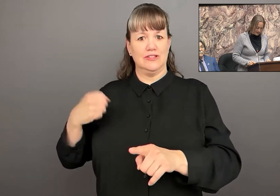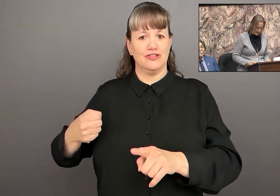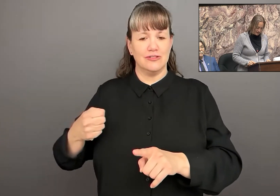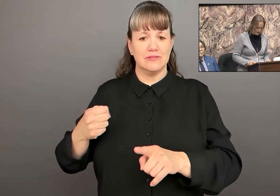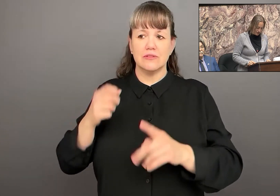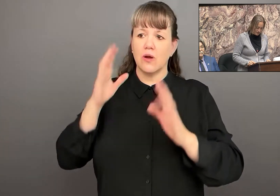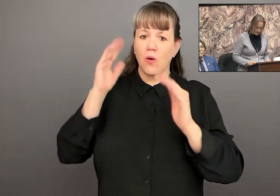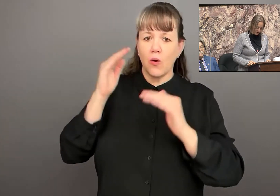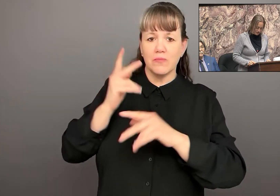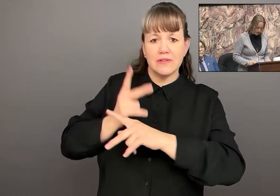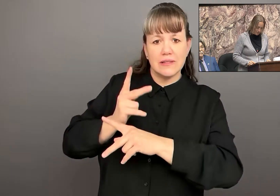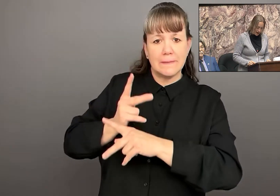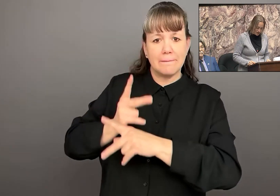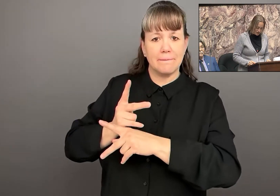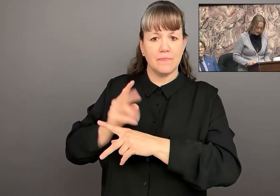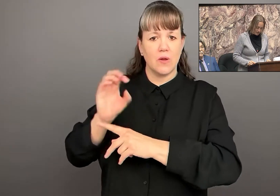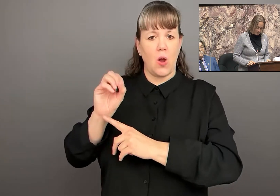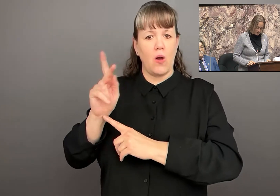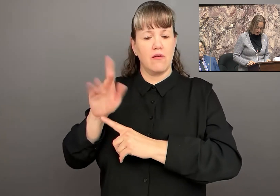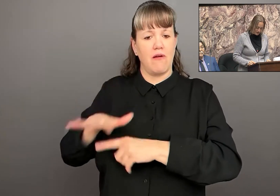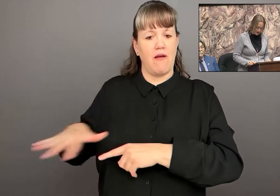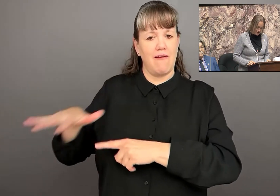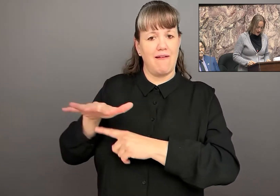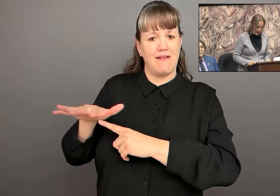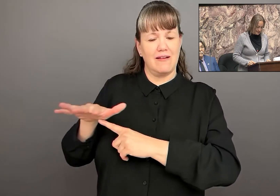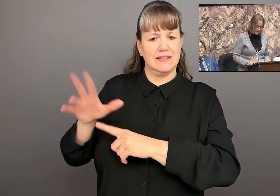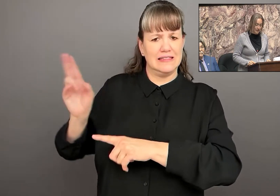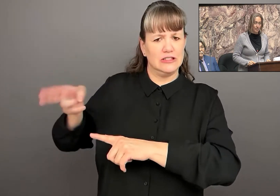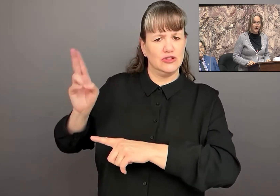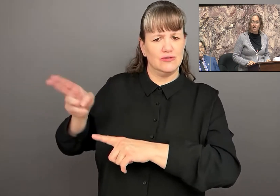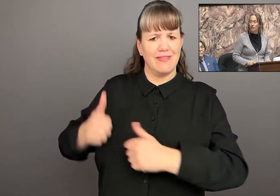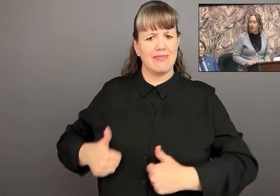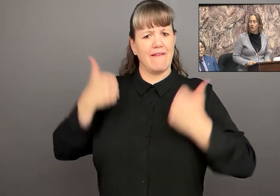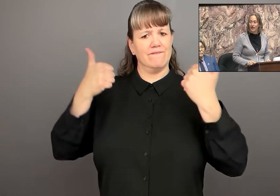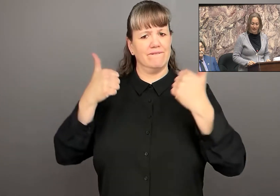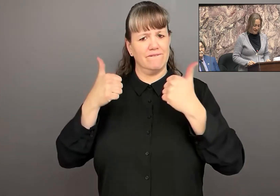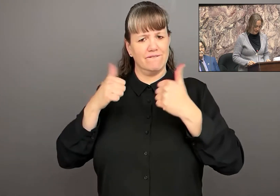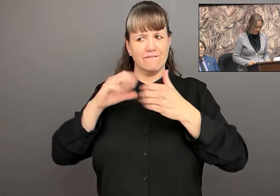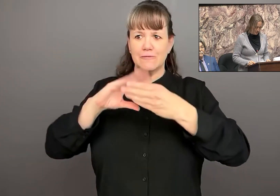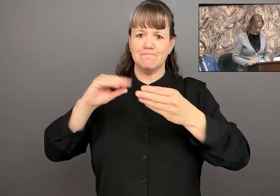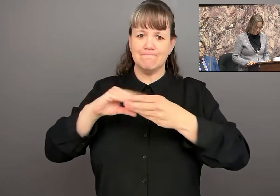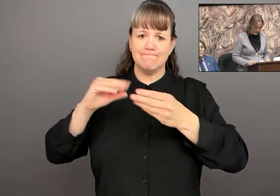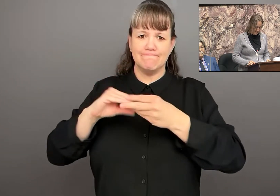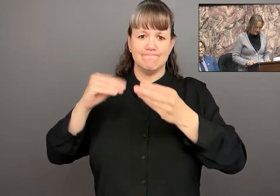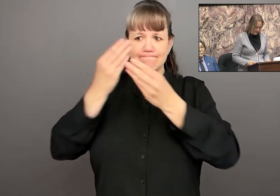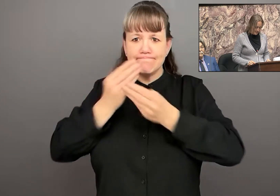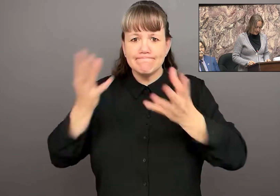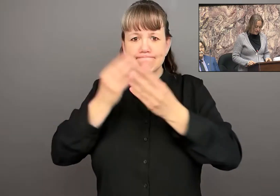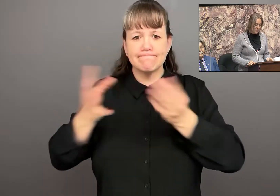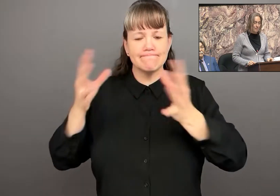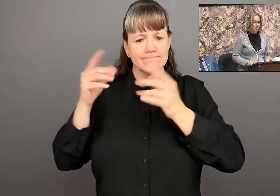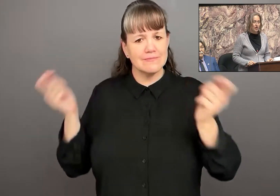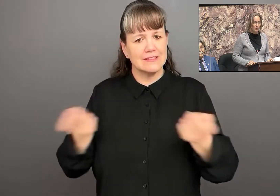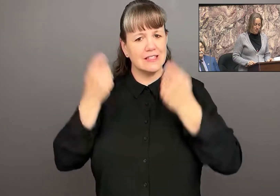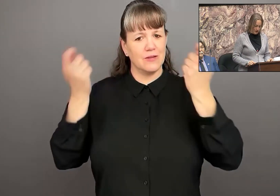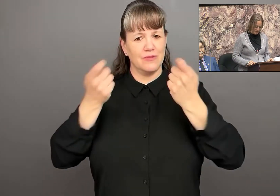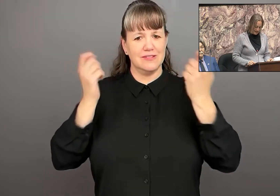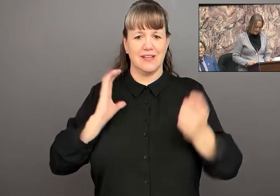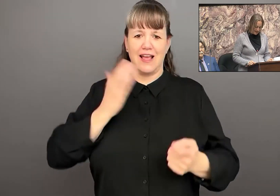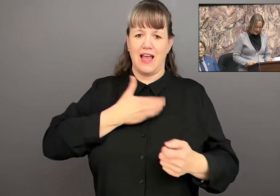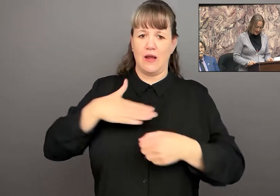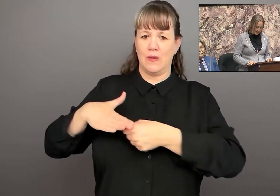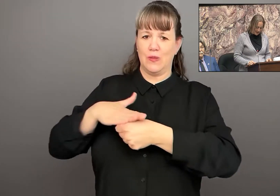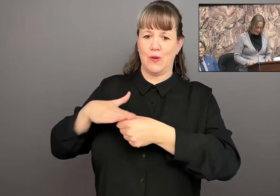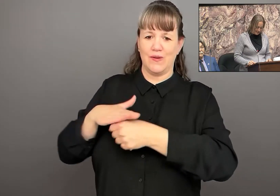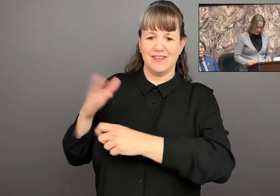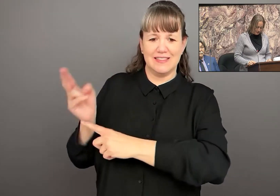by dedicated volunteers who are passionate about preserving and celebrating our local heritage. Some of the remarkable work done